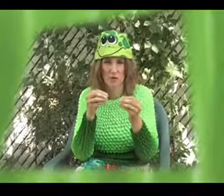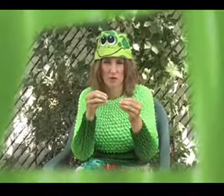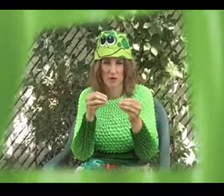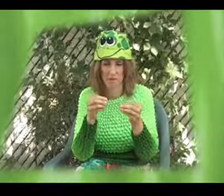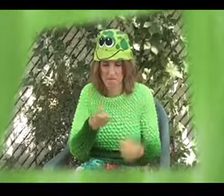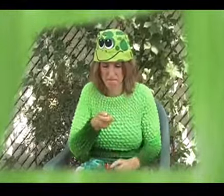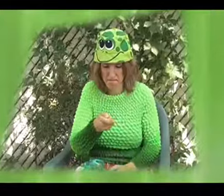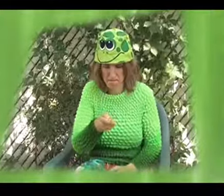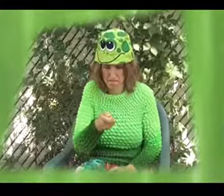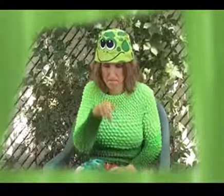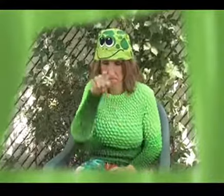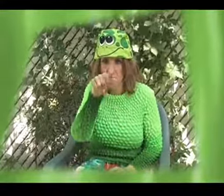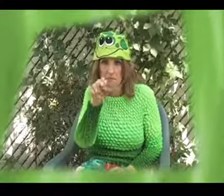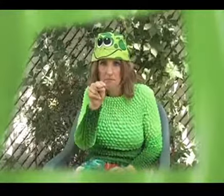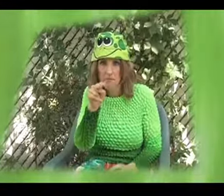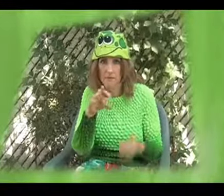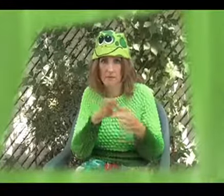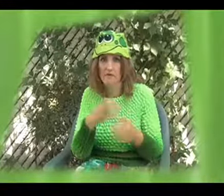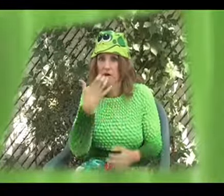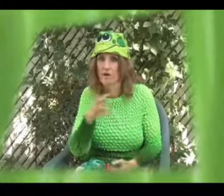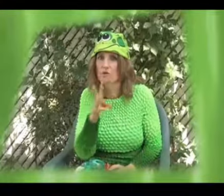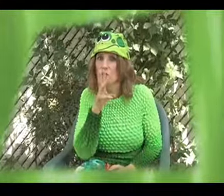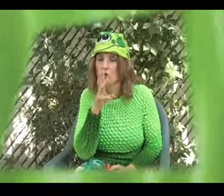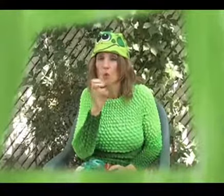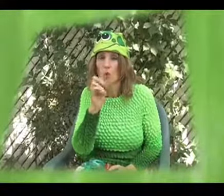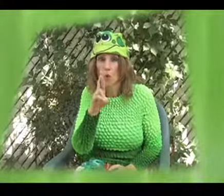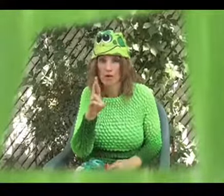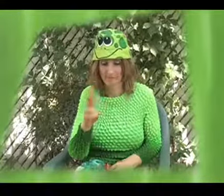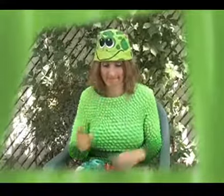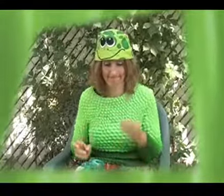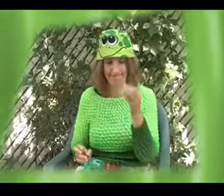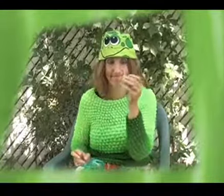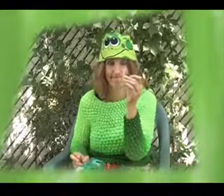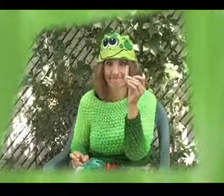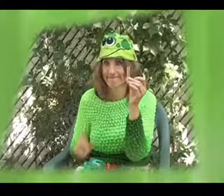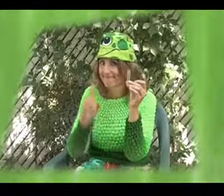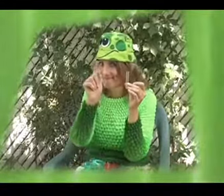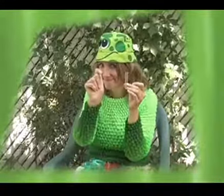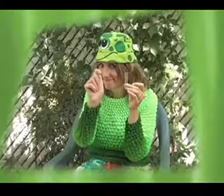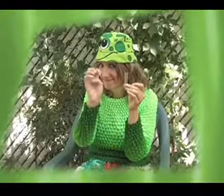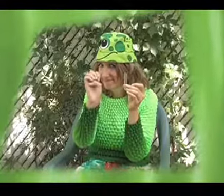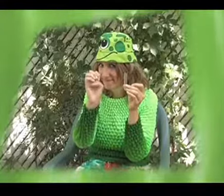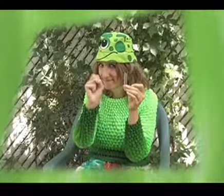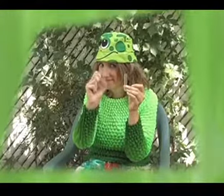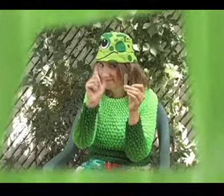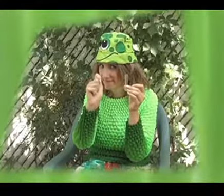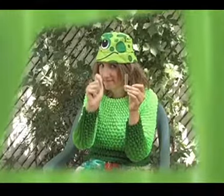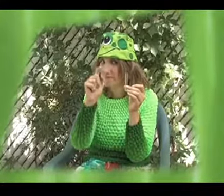that frog in a pan of water that's already hot, or in a test tube like this,